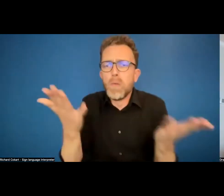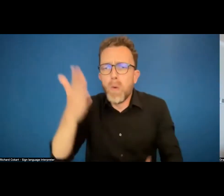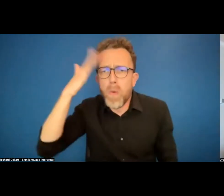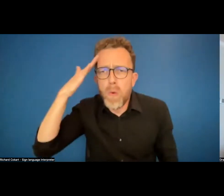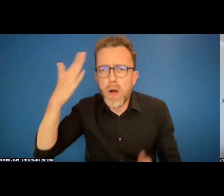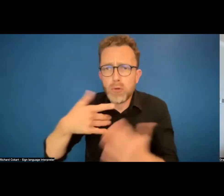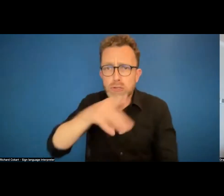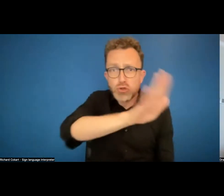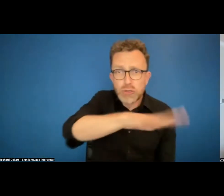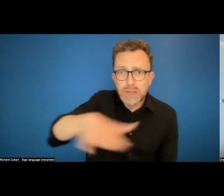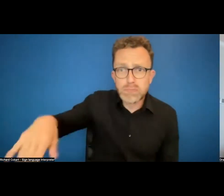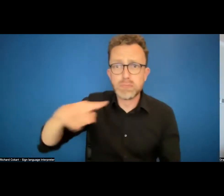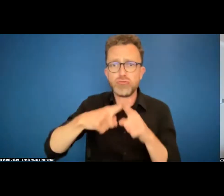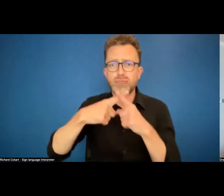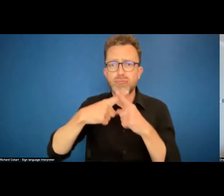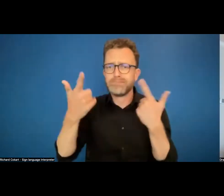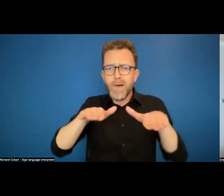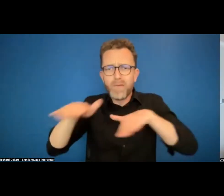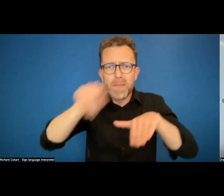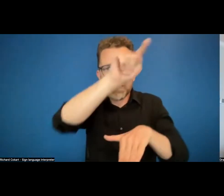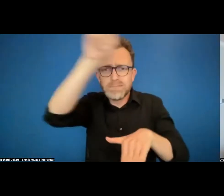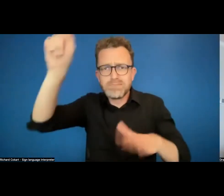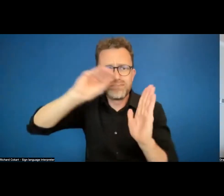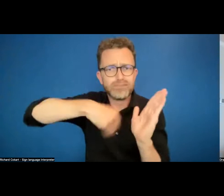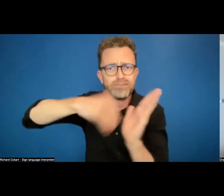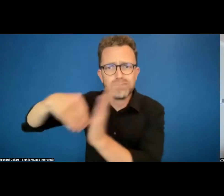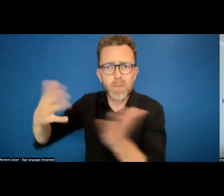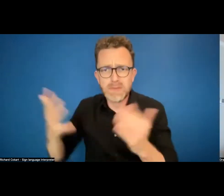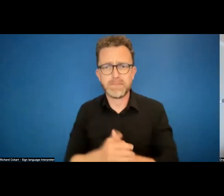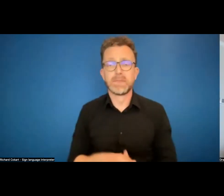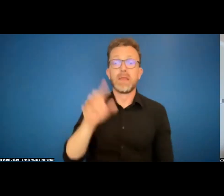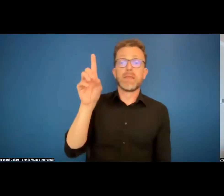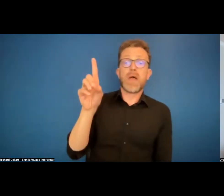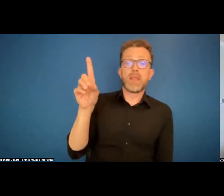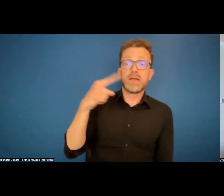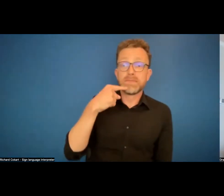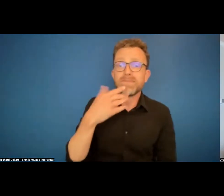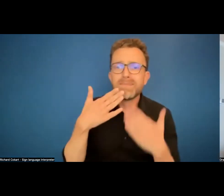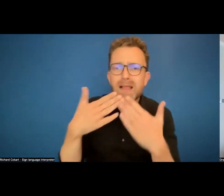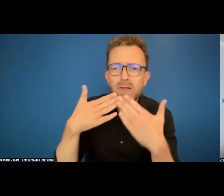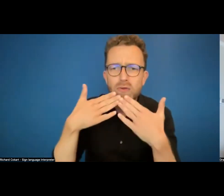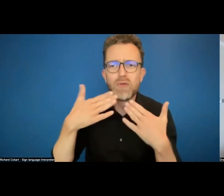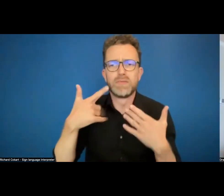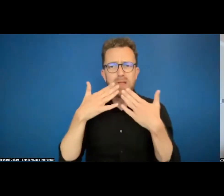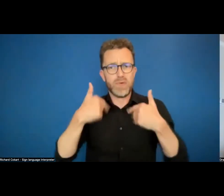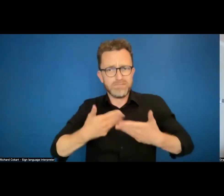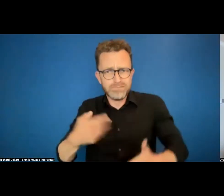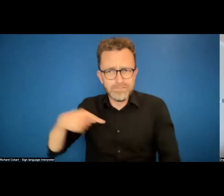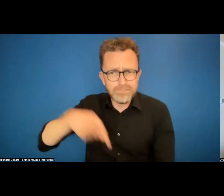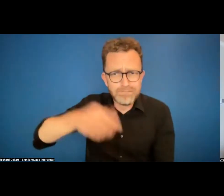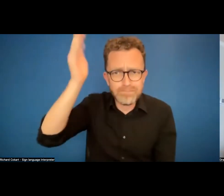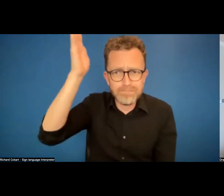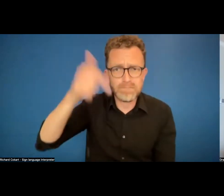children and adults with disabilities, and it turned it into absolute catastrophe. And what we were able to